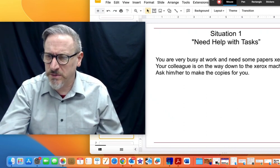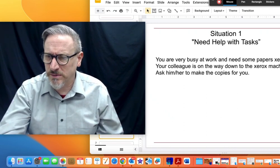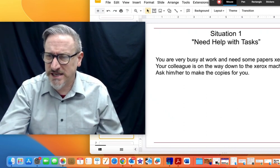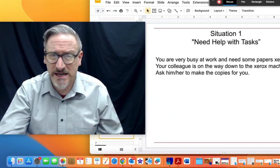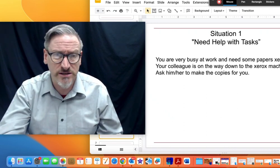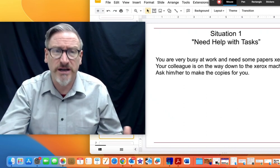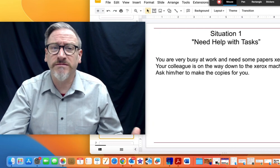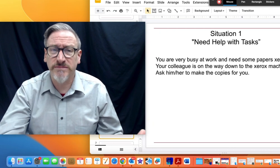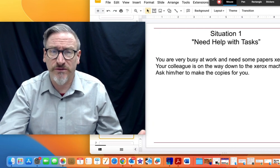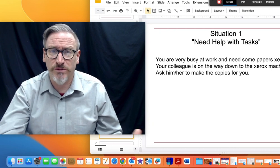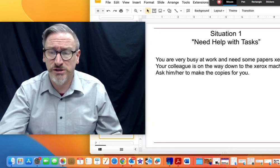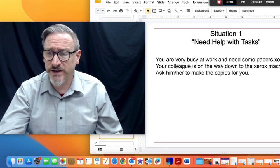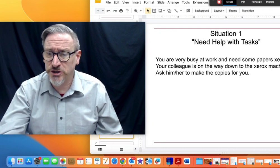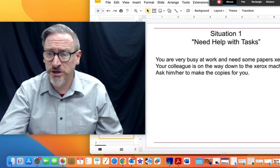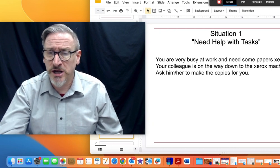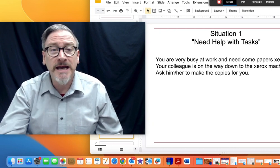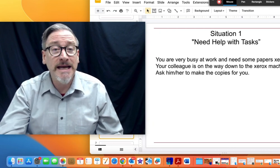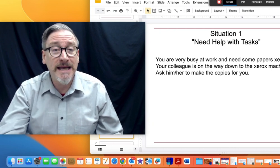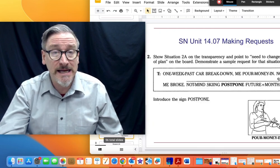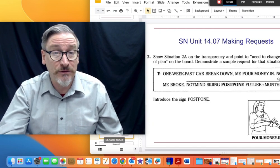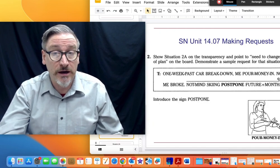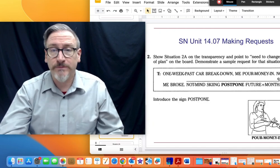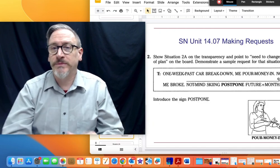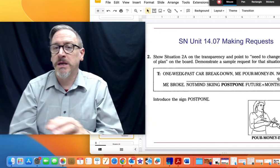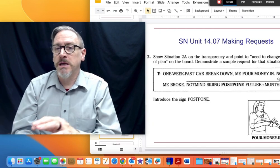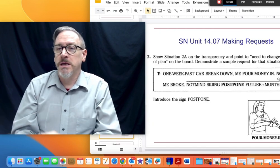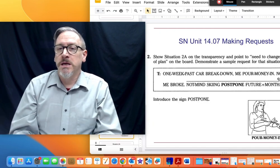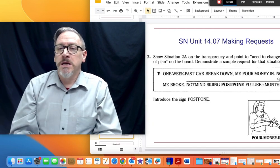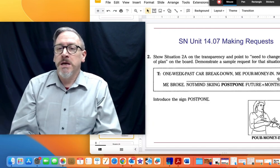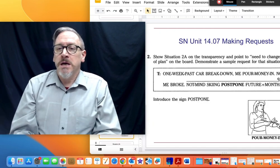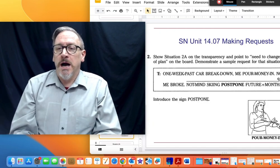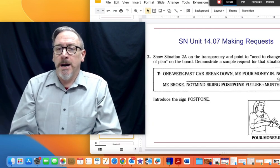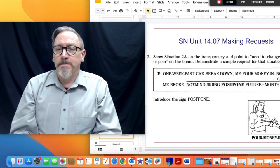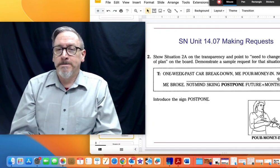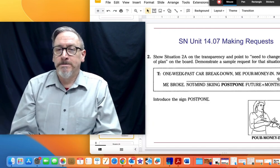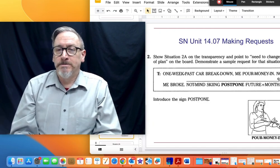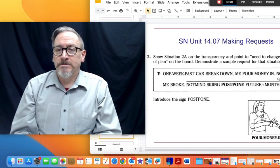on other people's tasks, right? Self-preservation is healthcare.